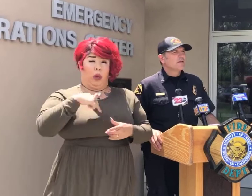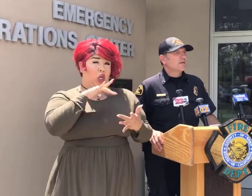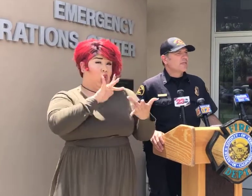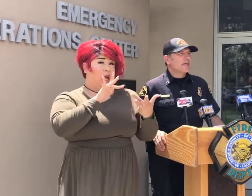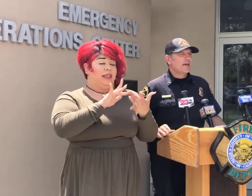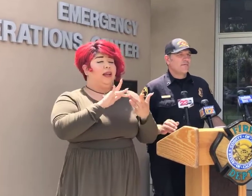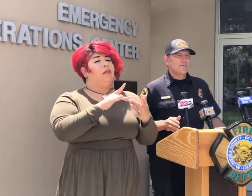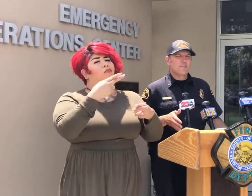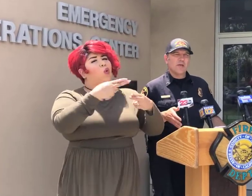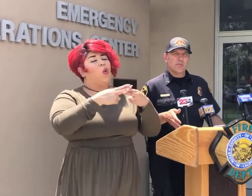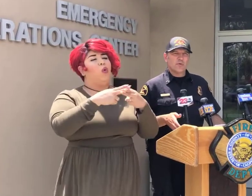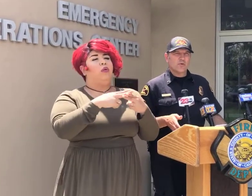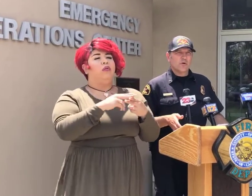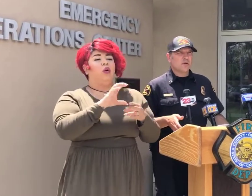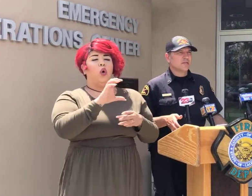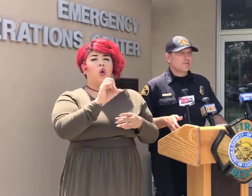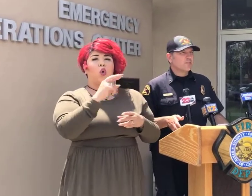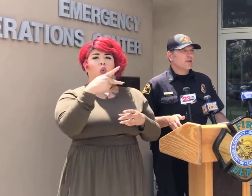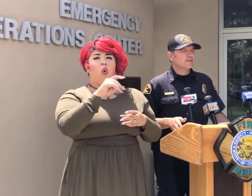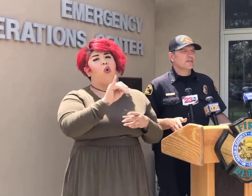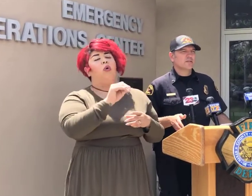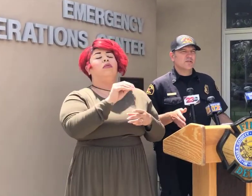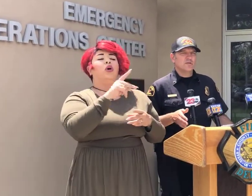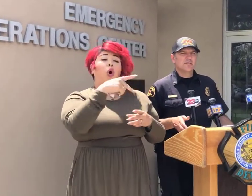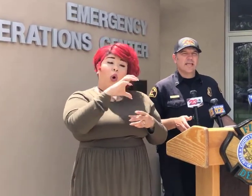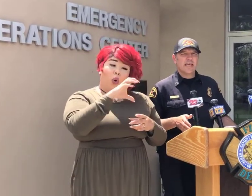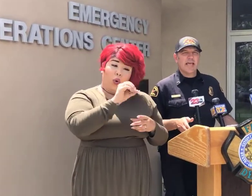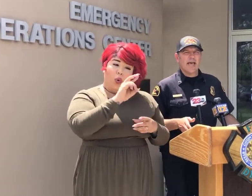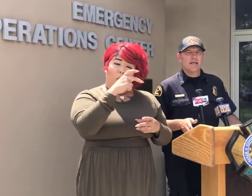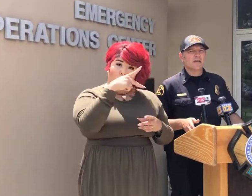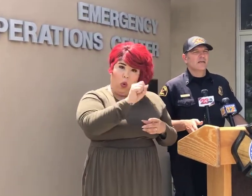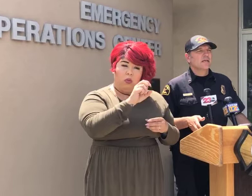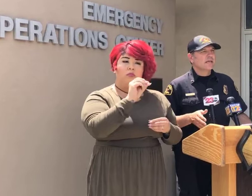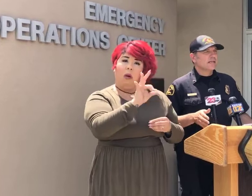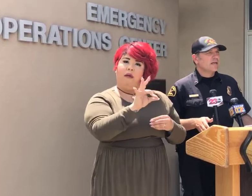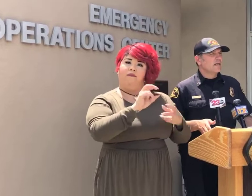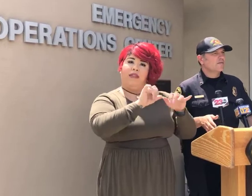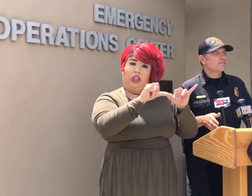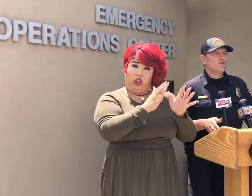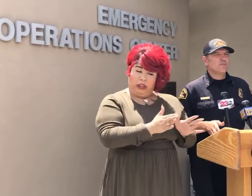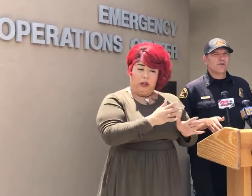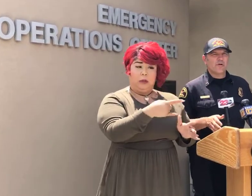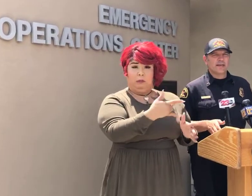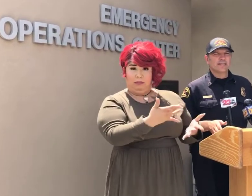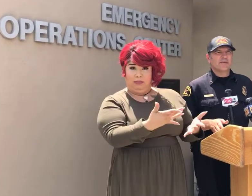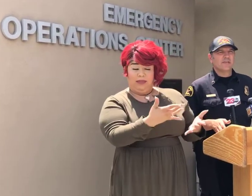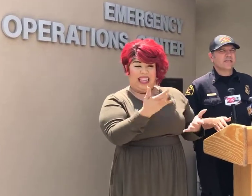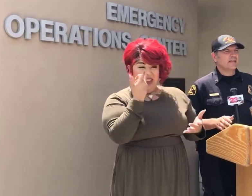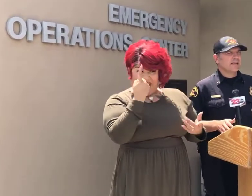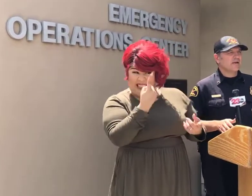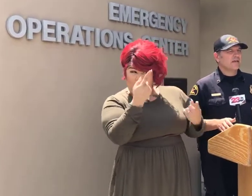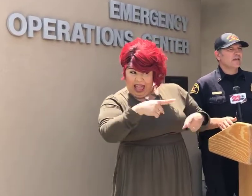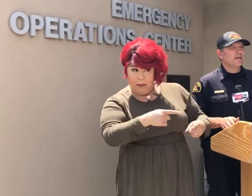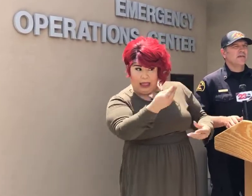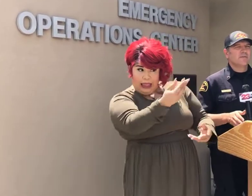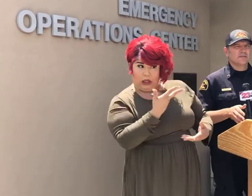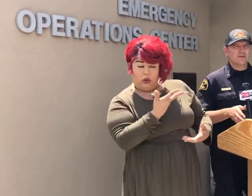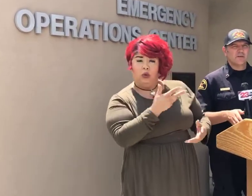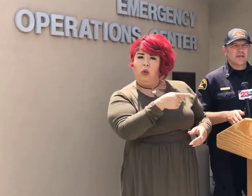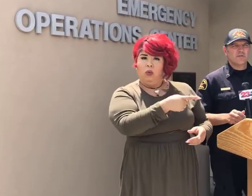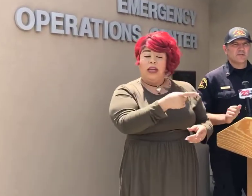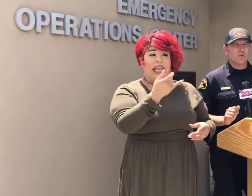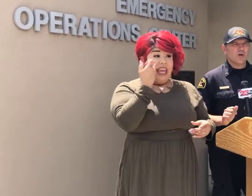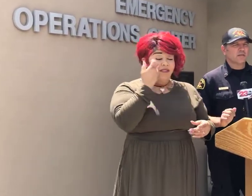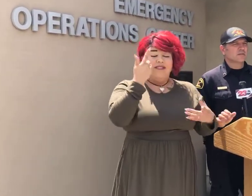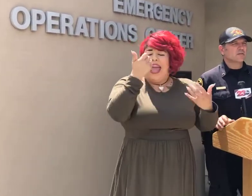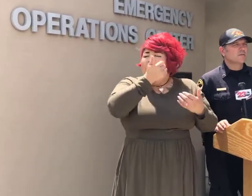us that they have their protocols in place, and as soon as they had any kind of movement or activity in the area, they